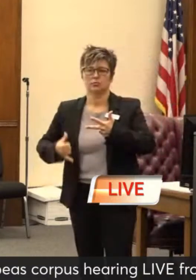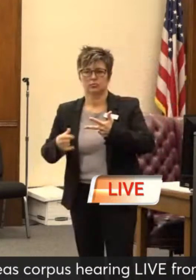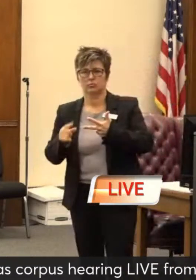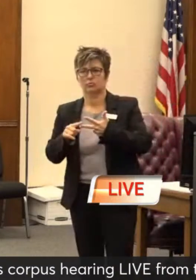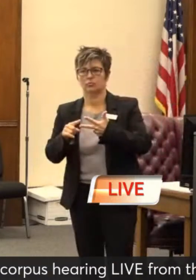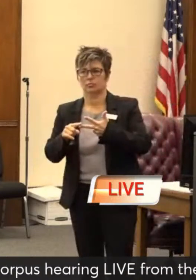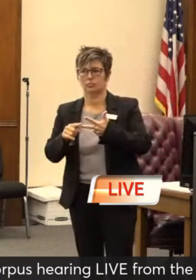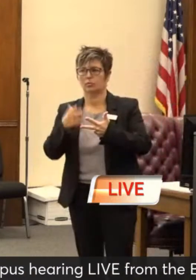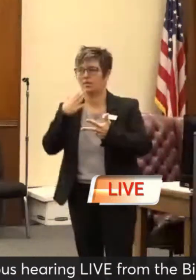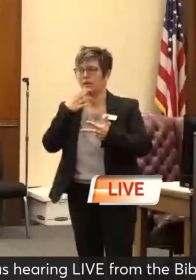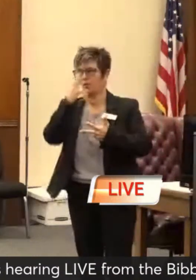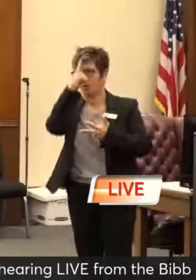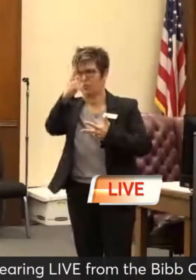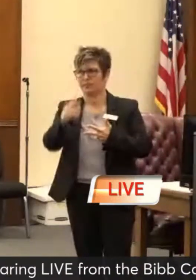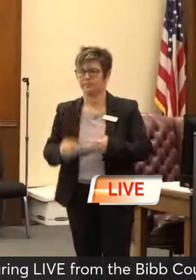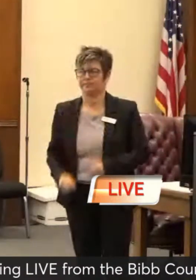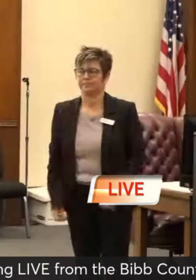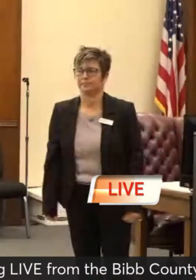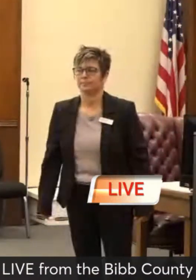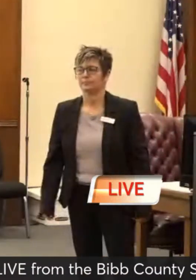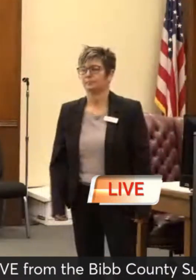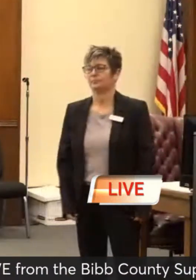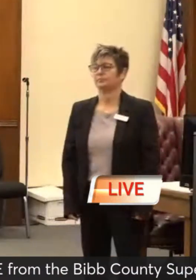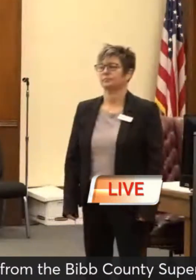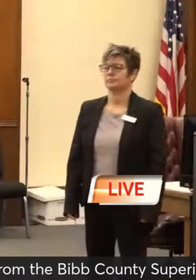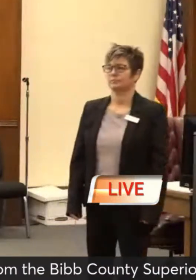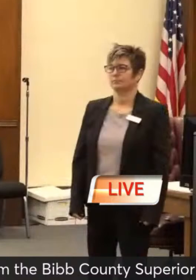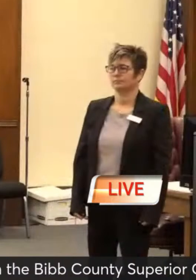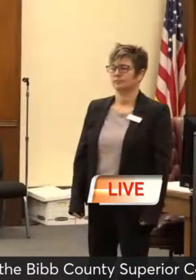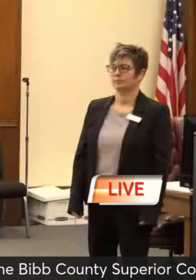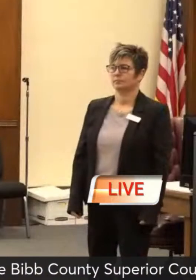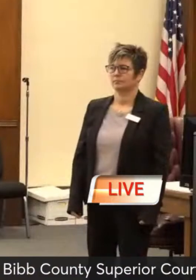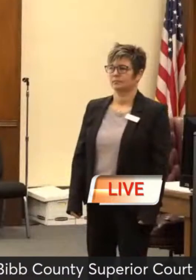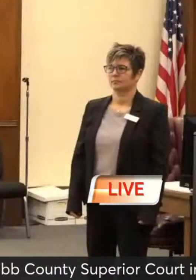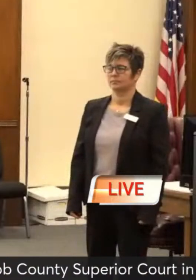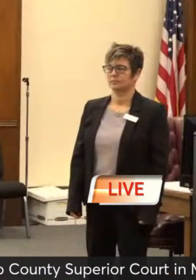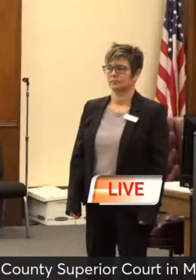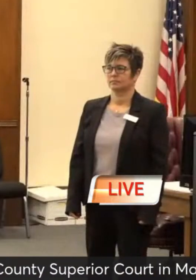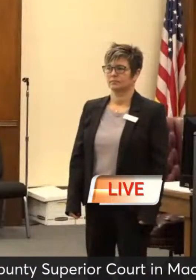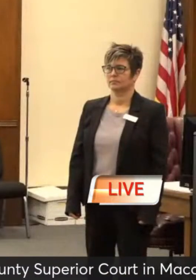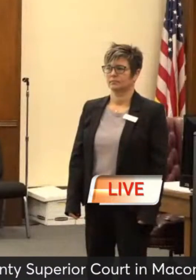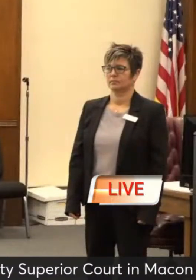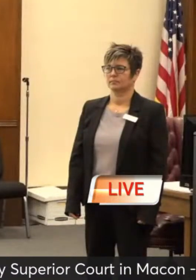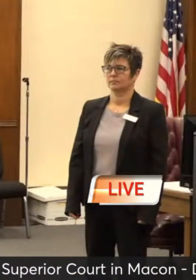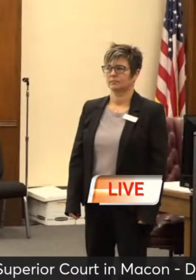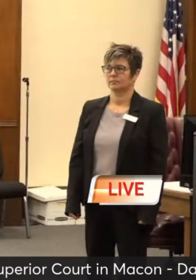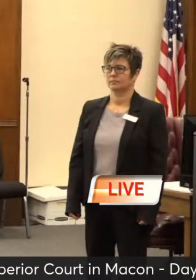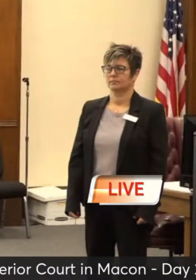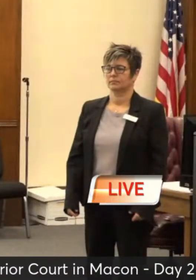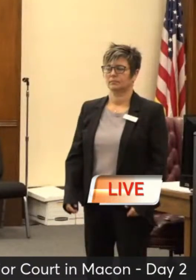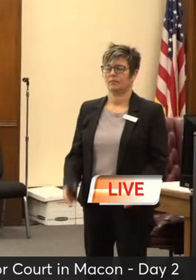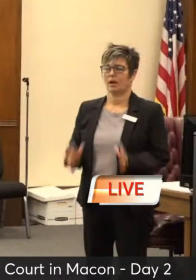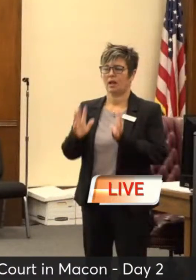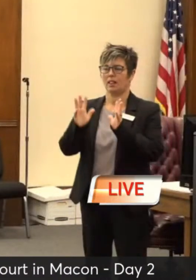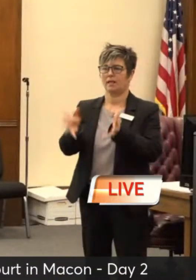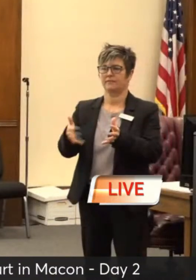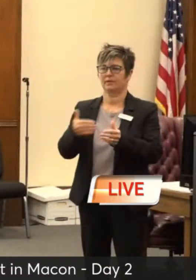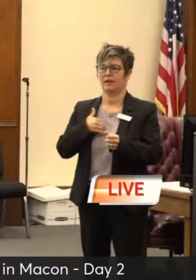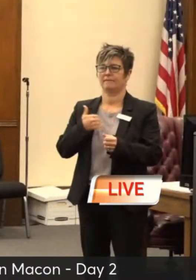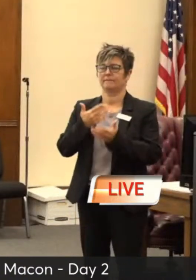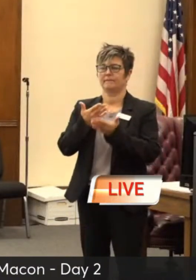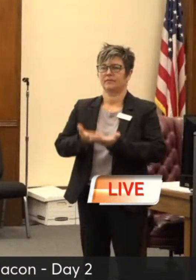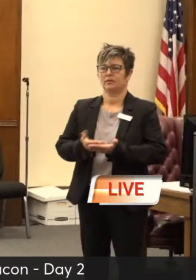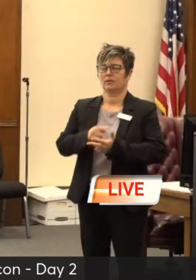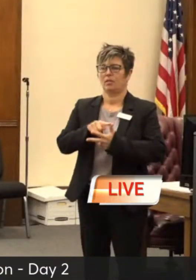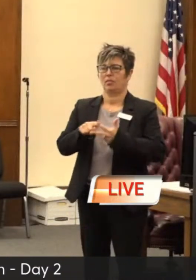And then that just leaves three more exhibits.